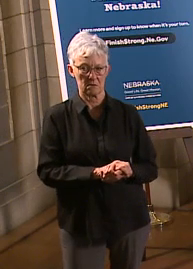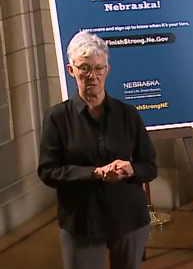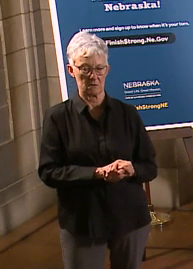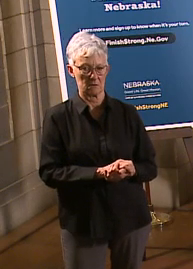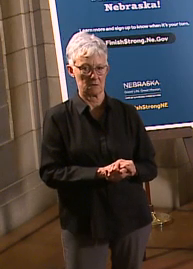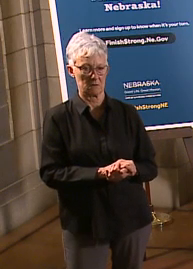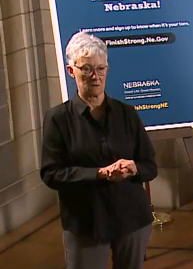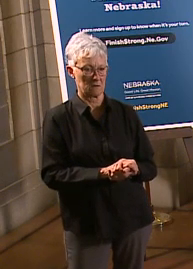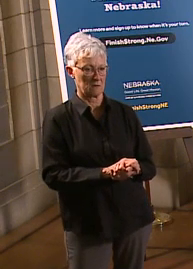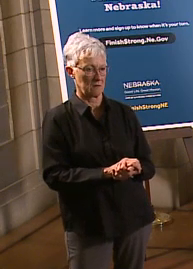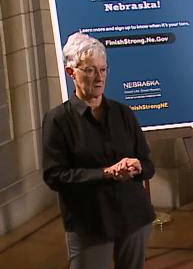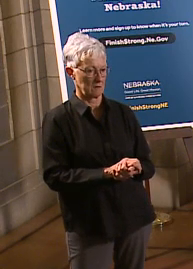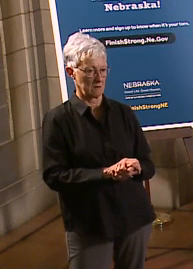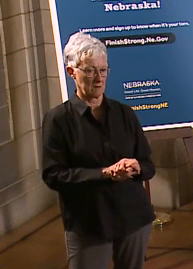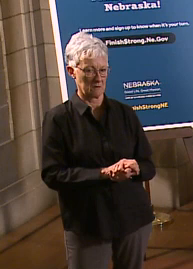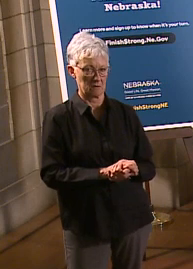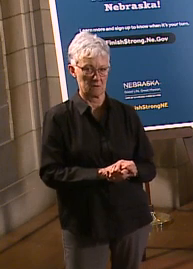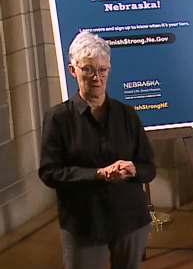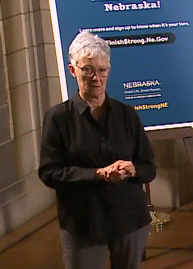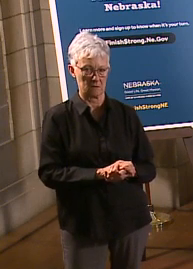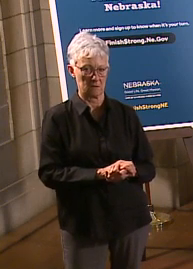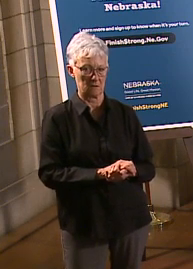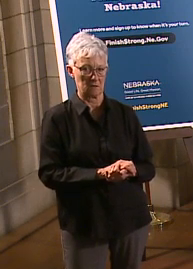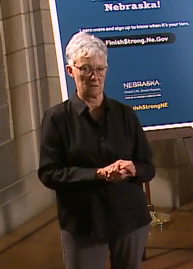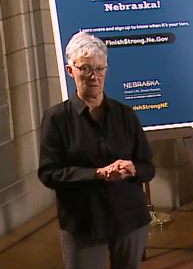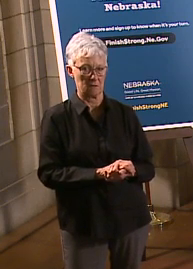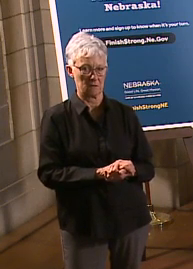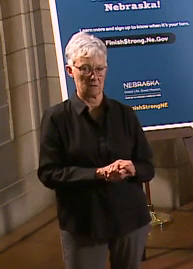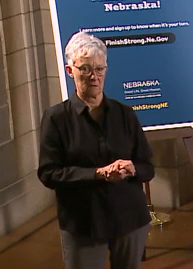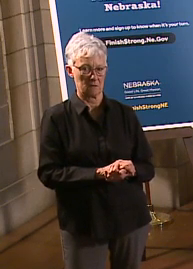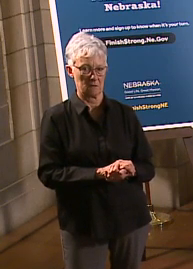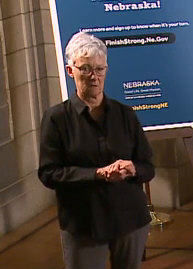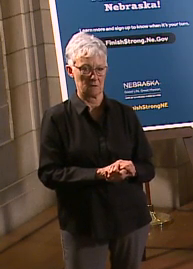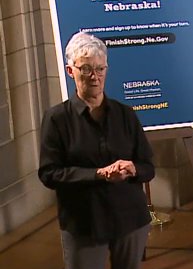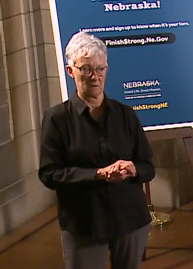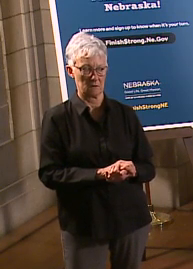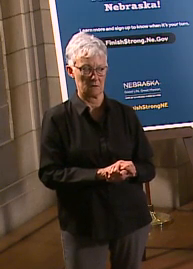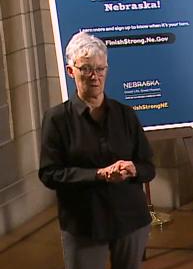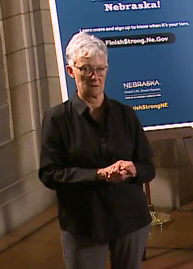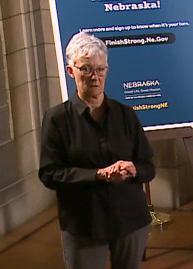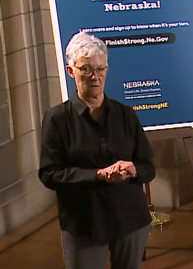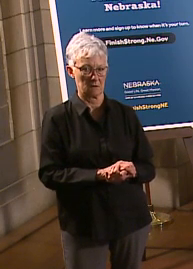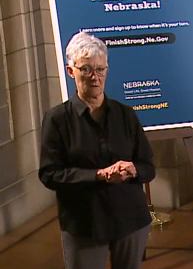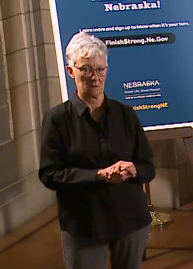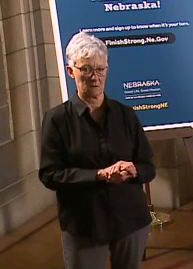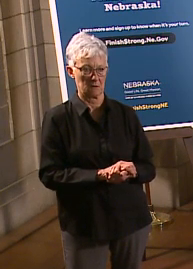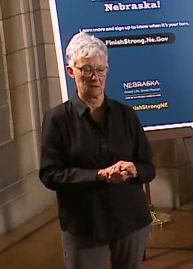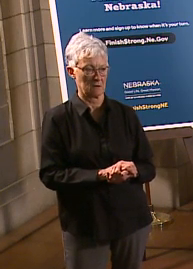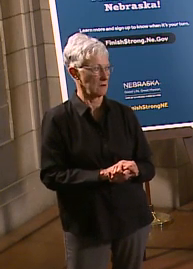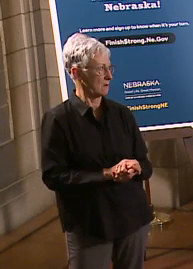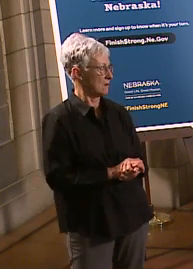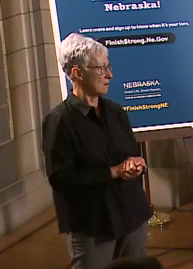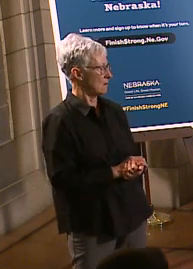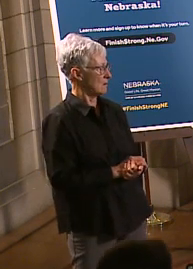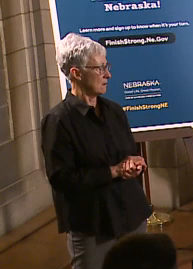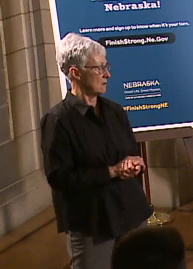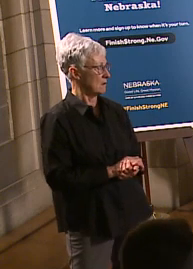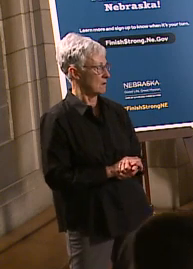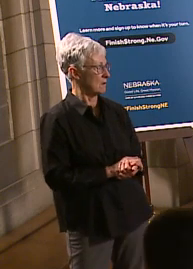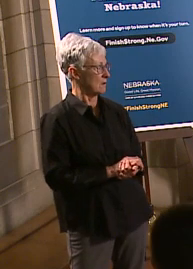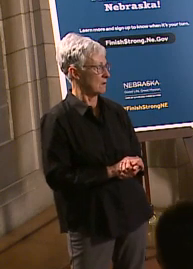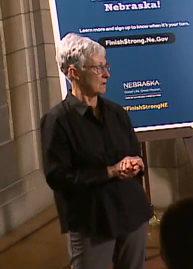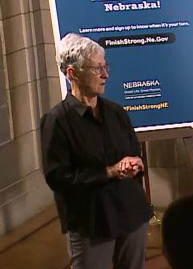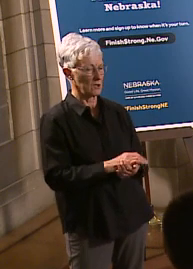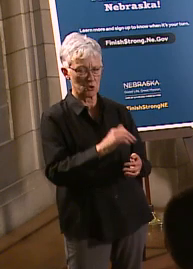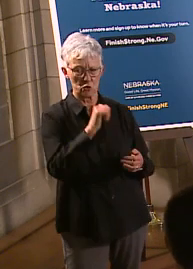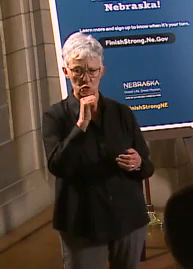more people have been hired in Nebraska to be able to produce these additional syringes? So I'm not sure of that answer myself. I